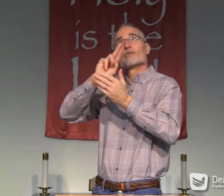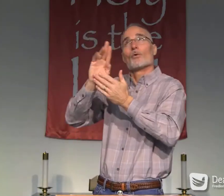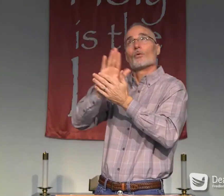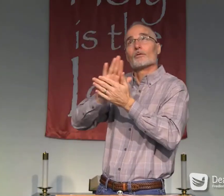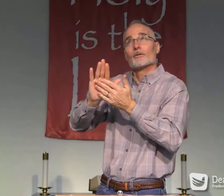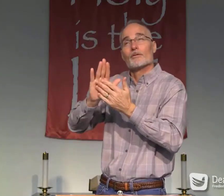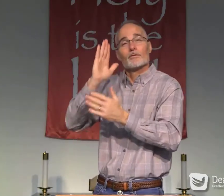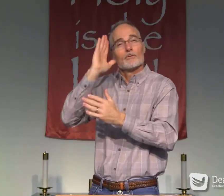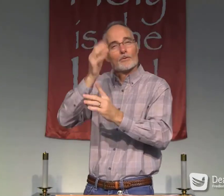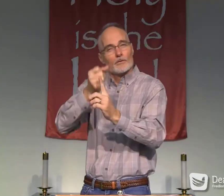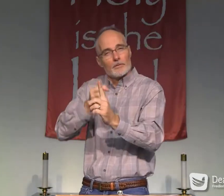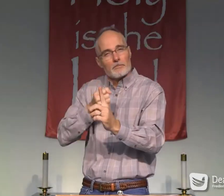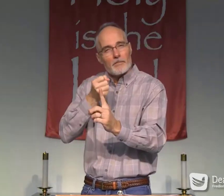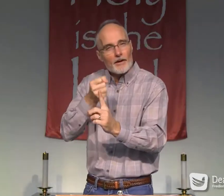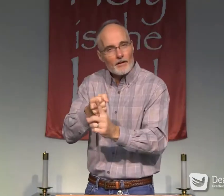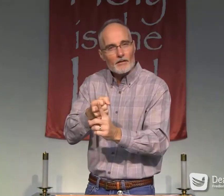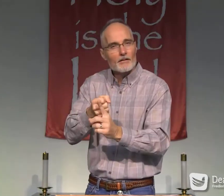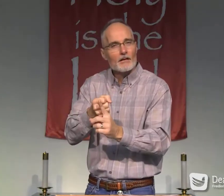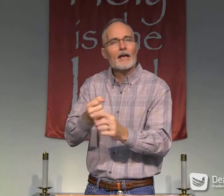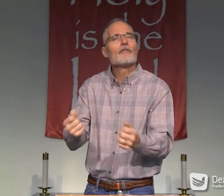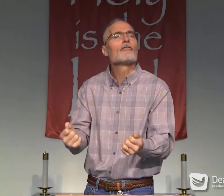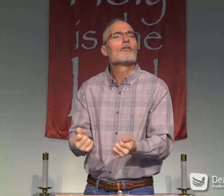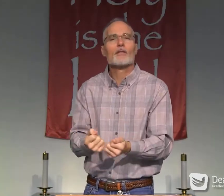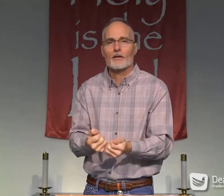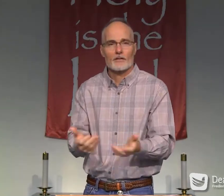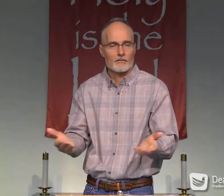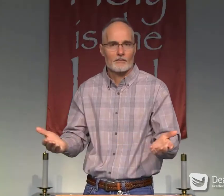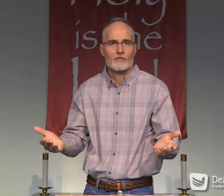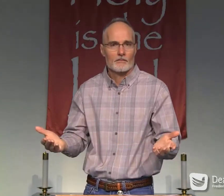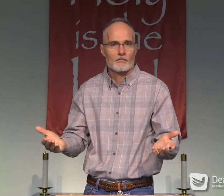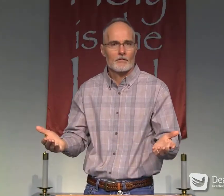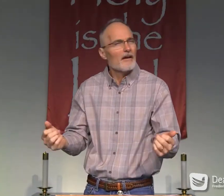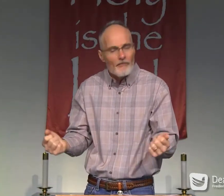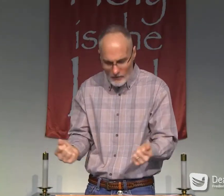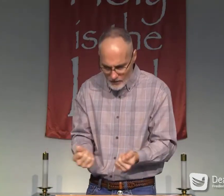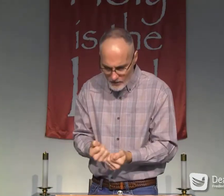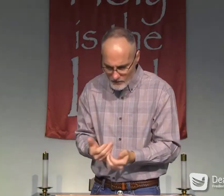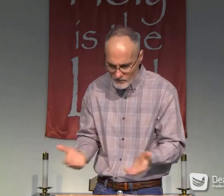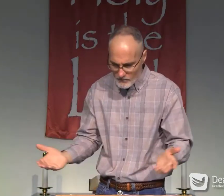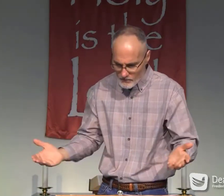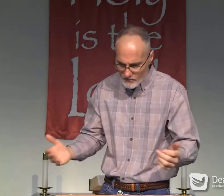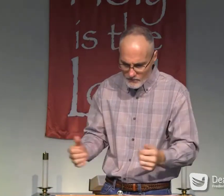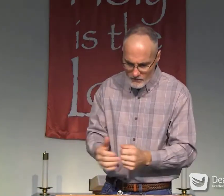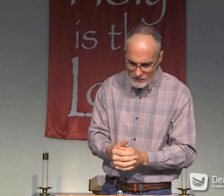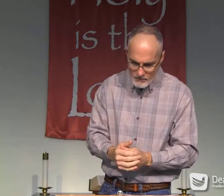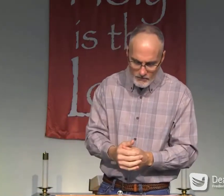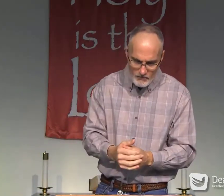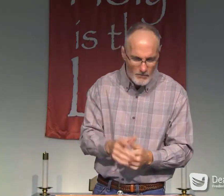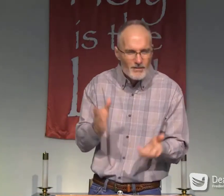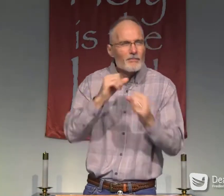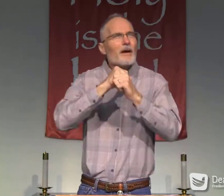Can we really envision how His holiness impact everything?